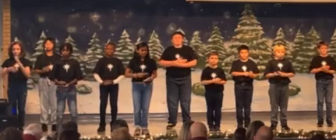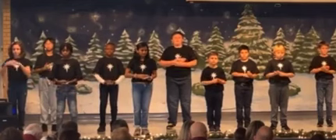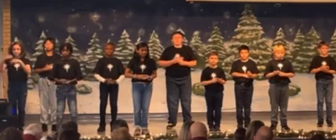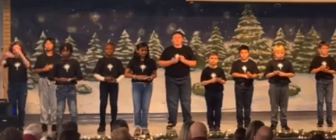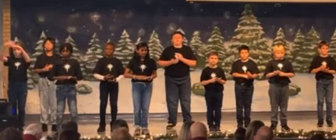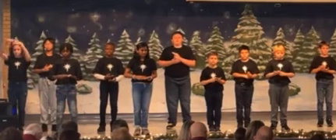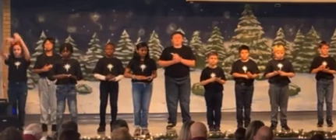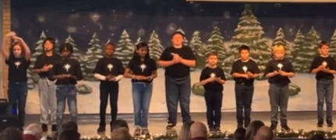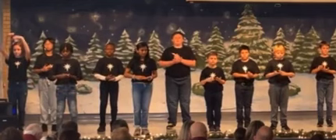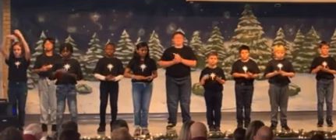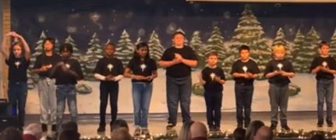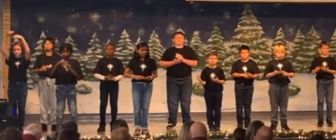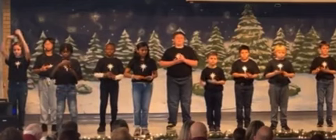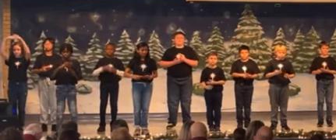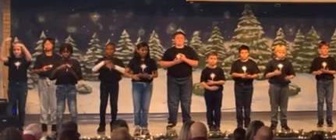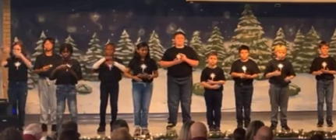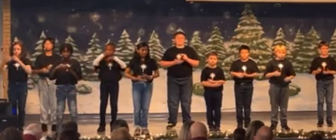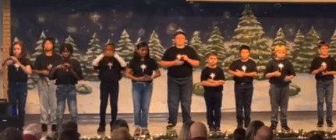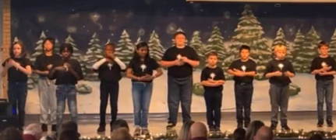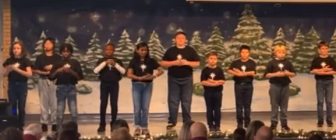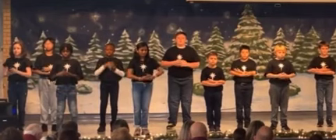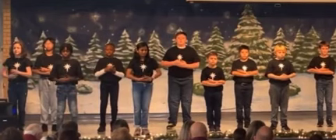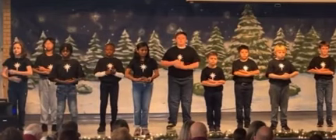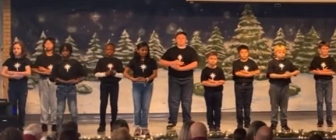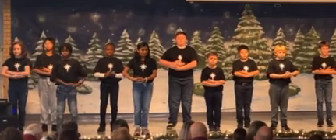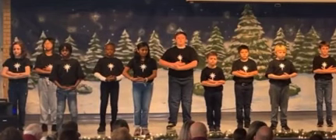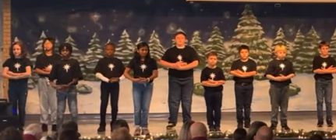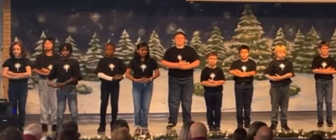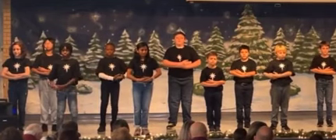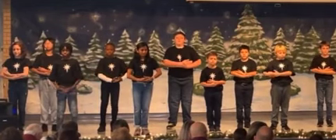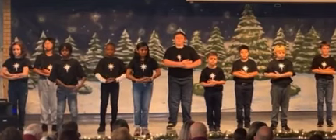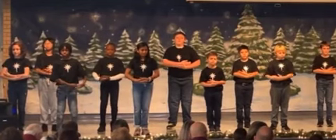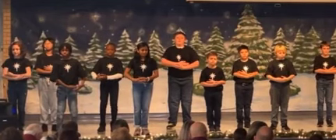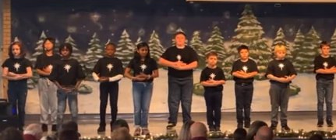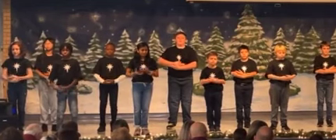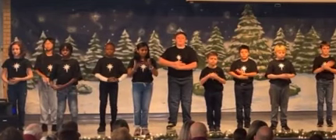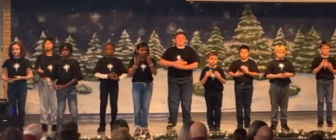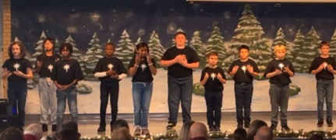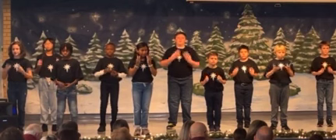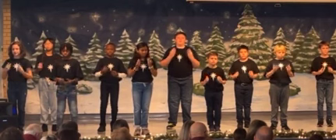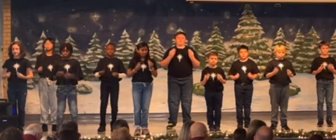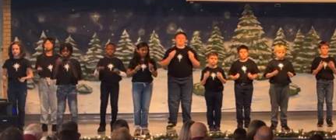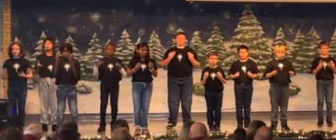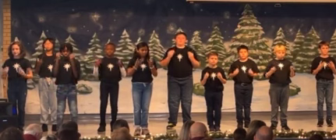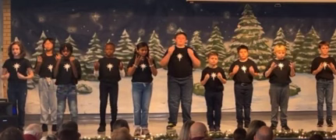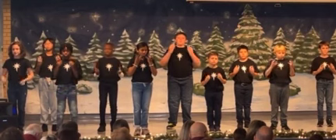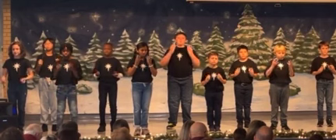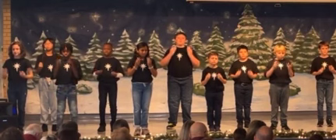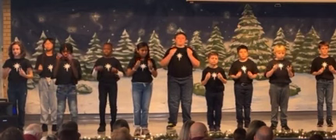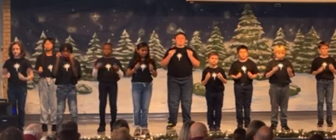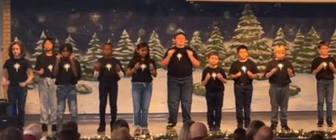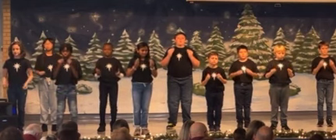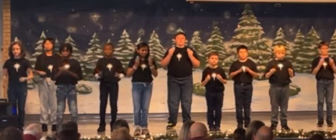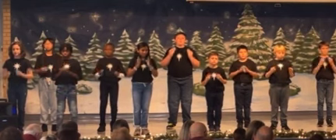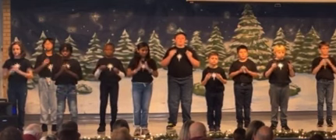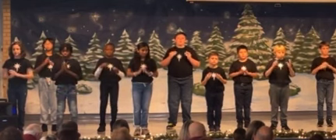holy infant so tender and